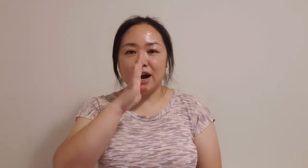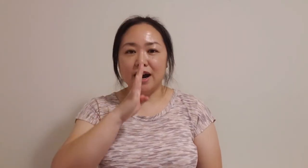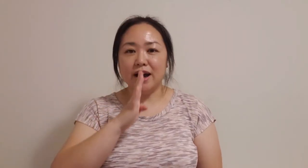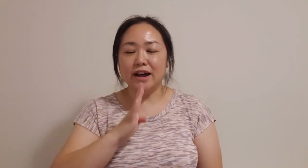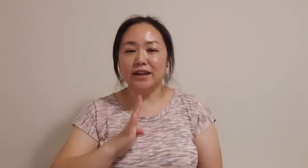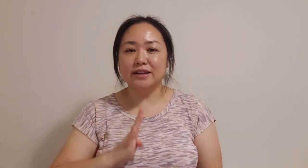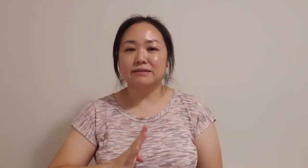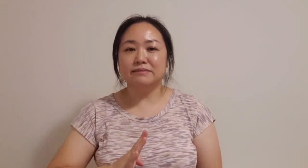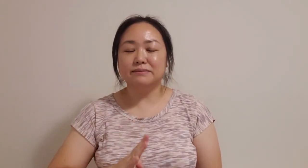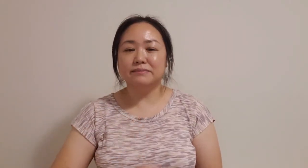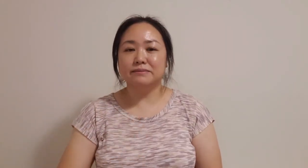God.